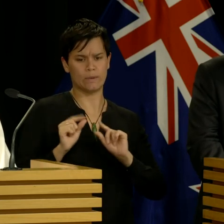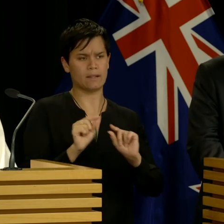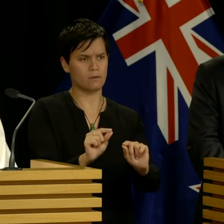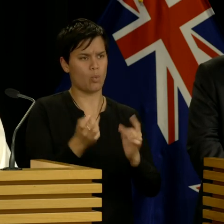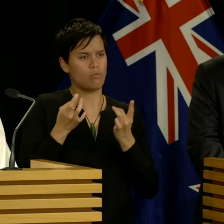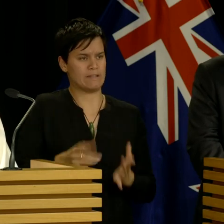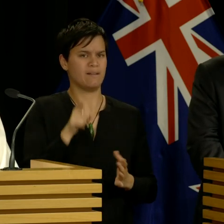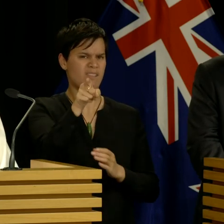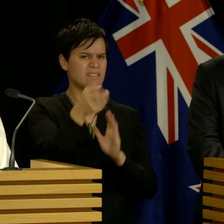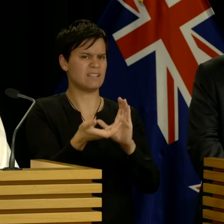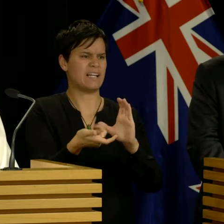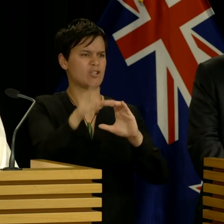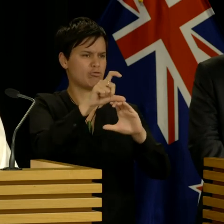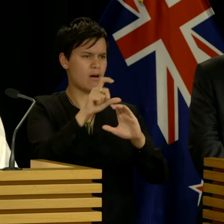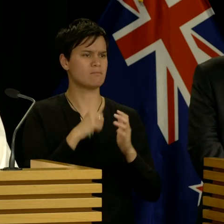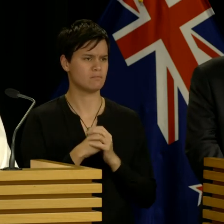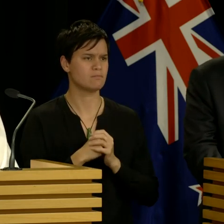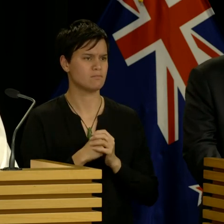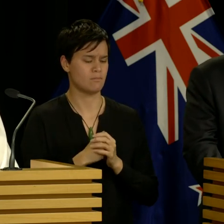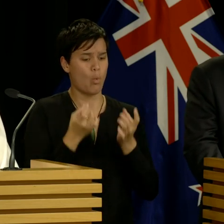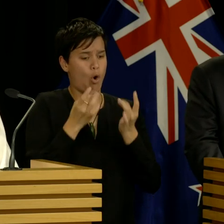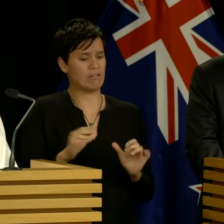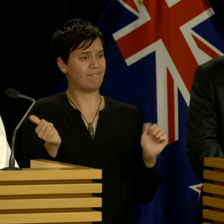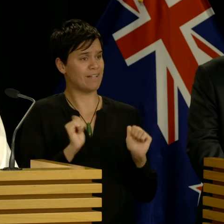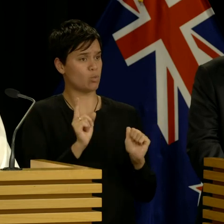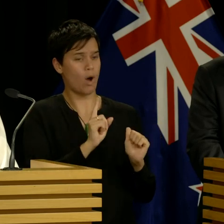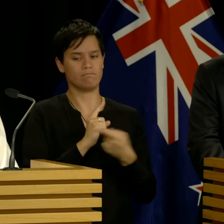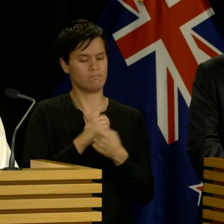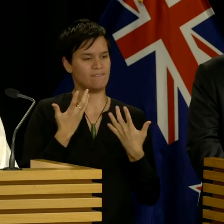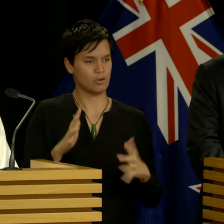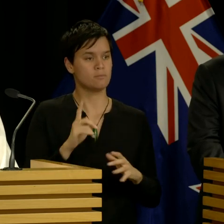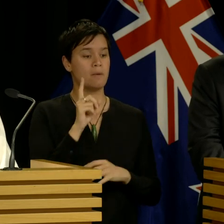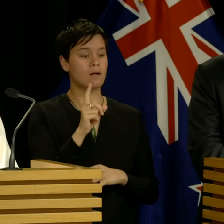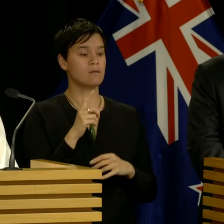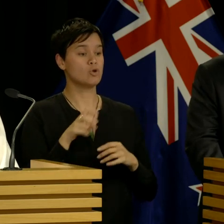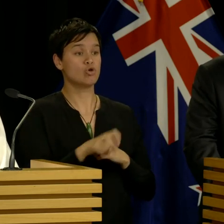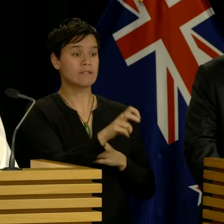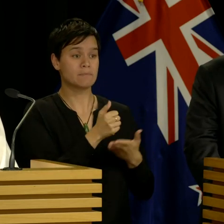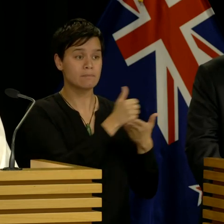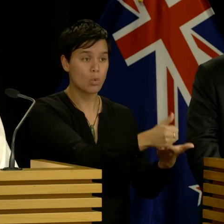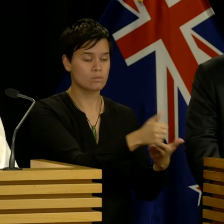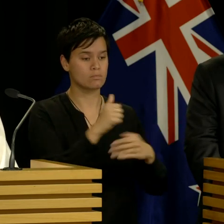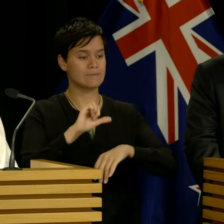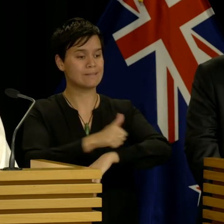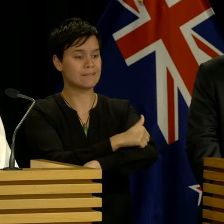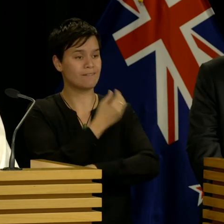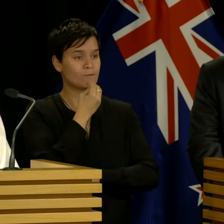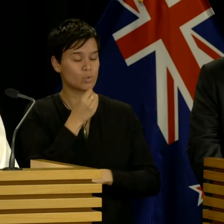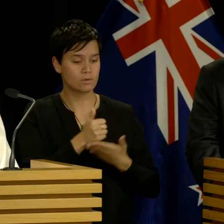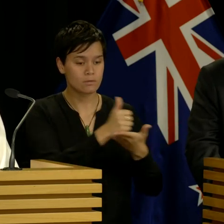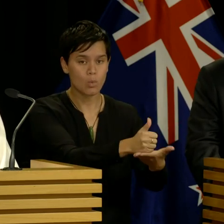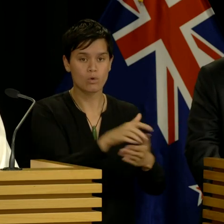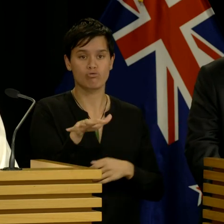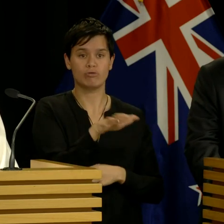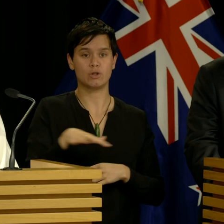with industries and business groups. This includes, as the Prime Minister has said, the support for the tourism industry, the seafood industry, the regional